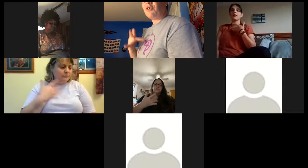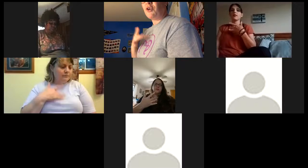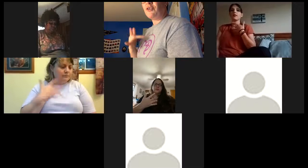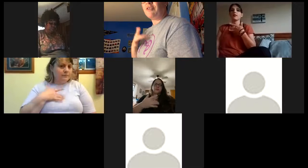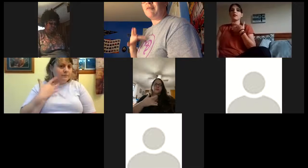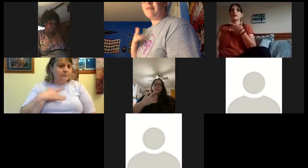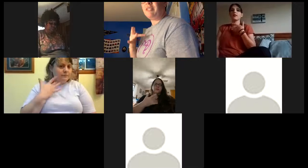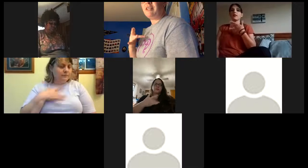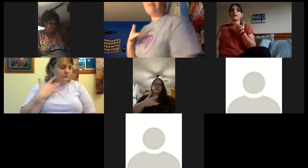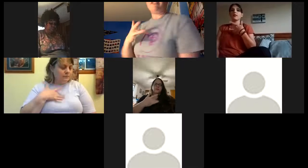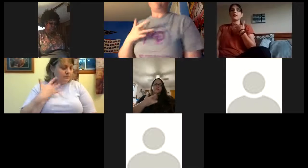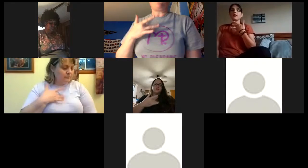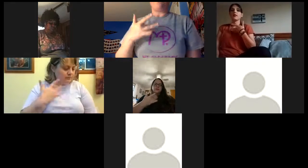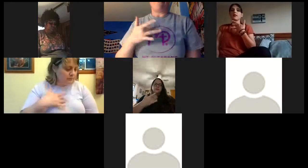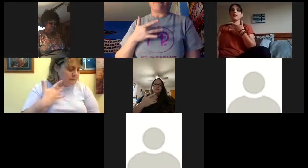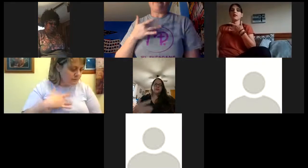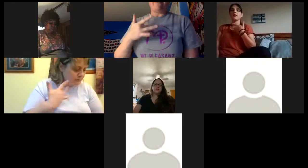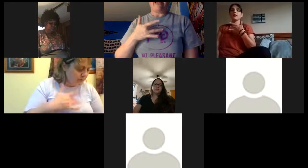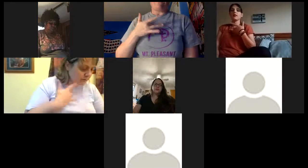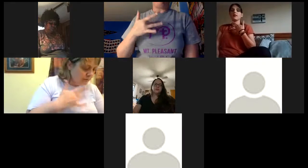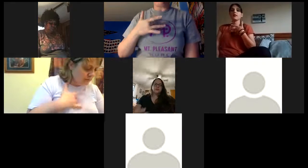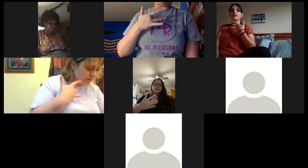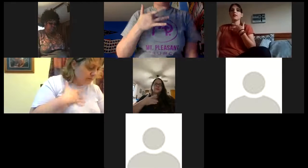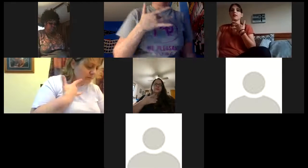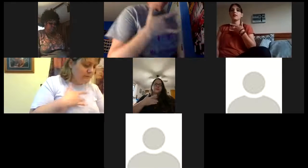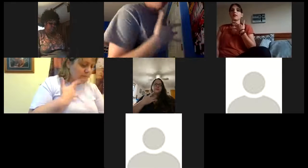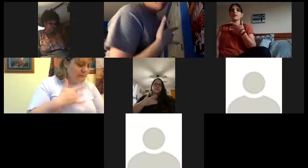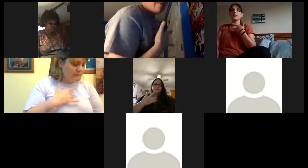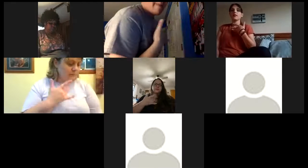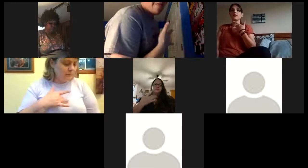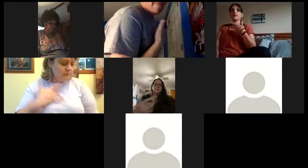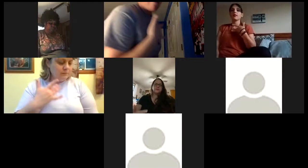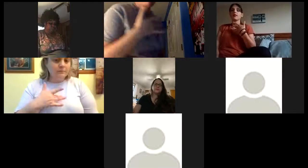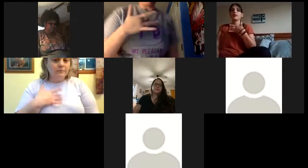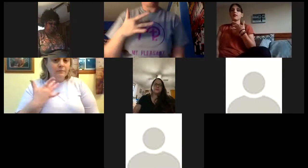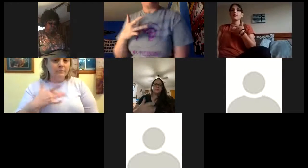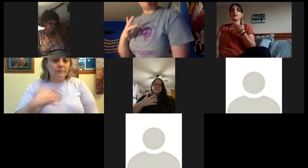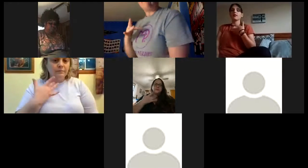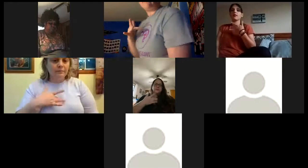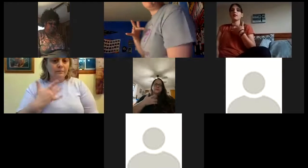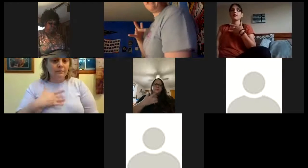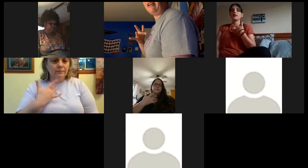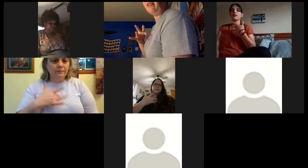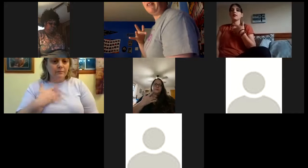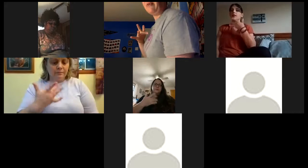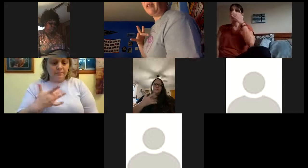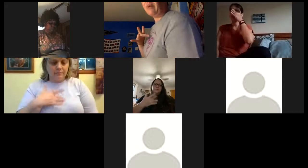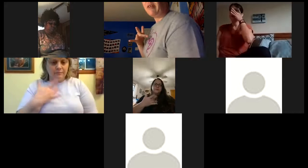of your shirt, you know, and you're just showing how you feel. It's kind of hard to get a